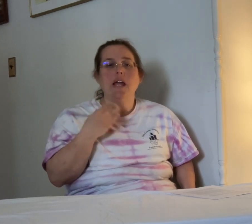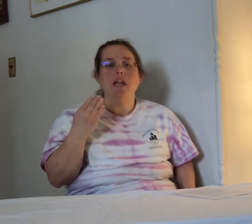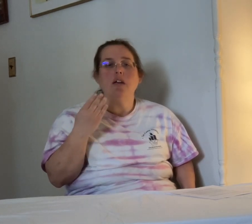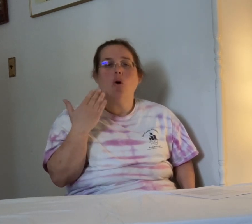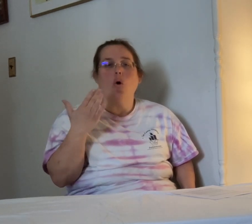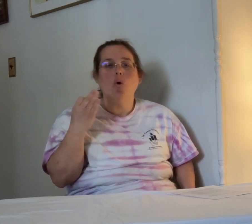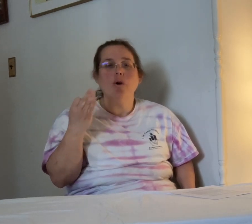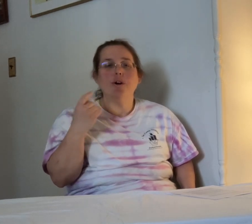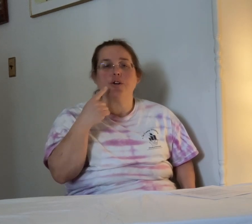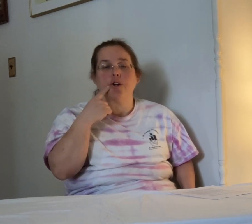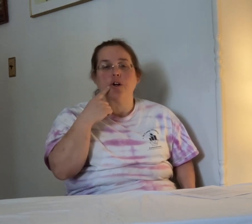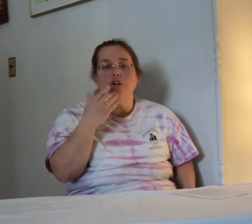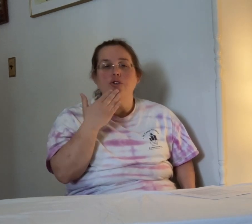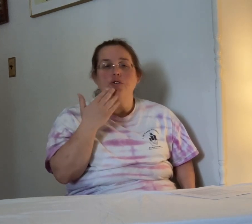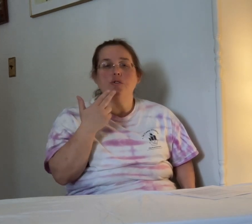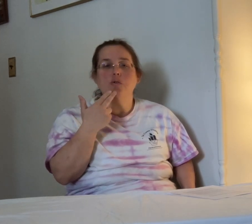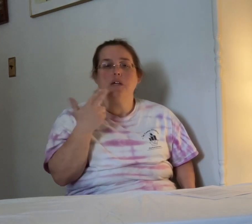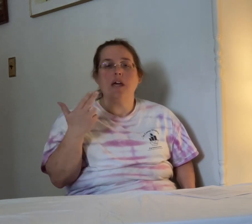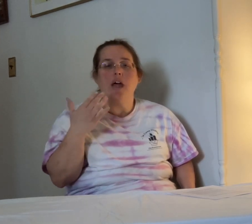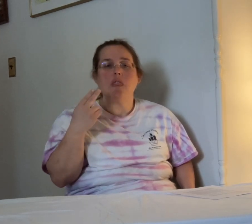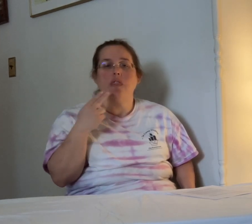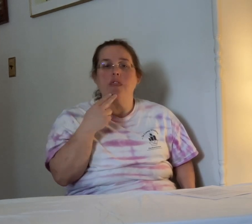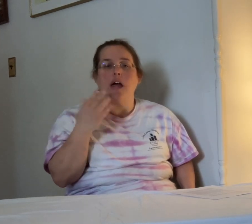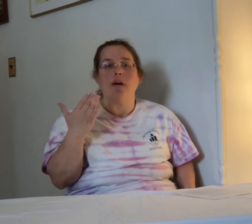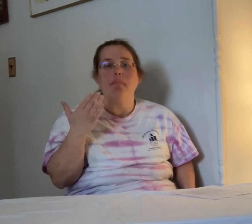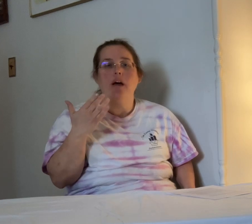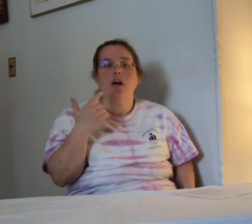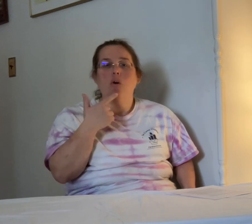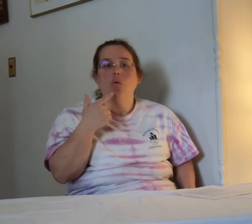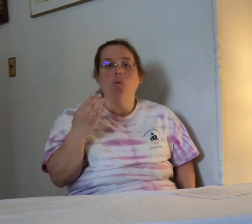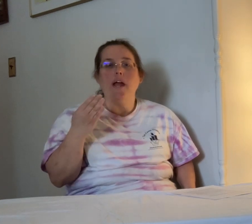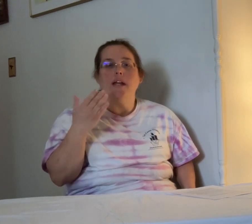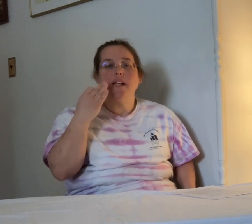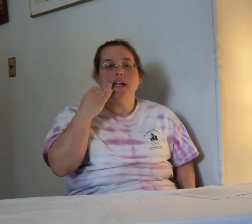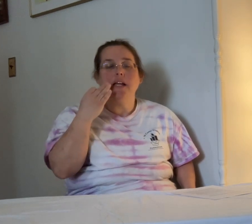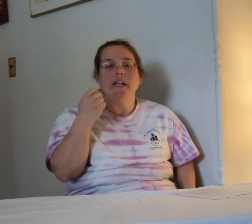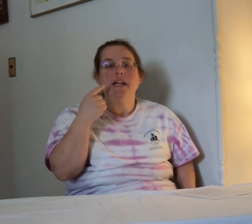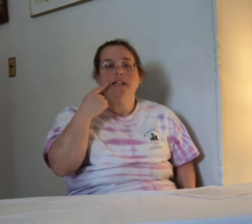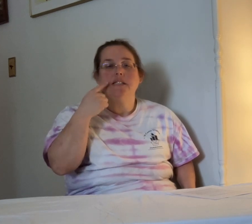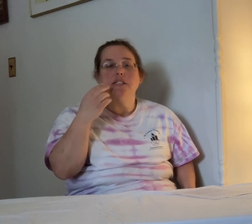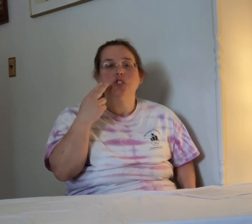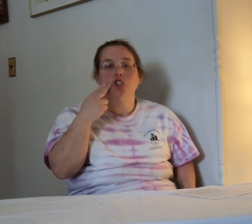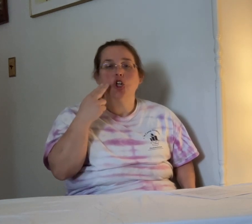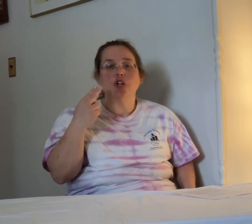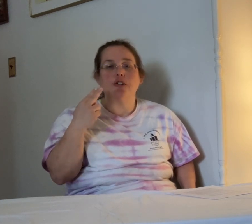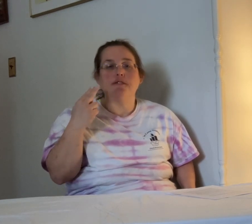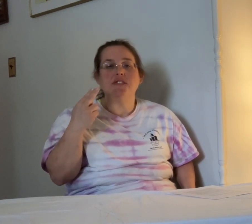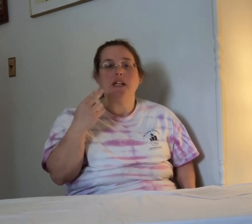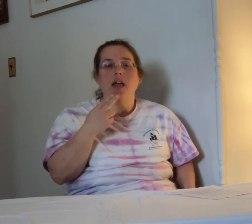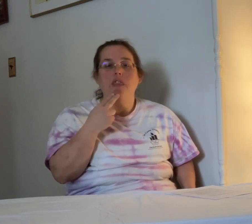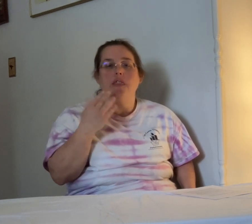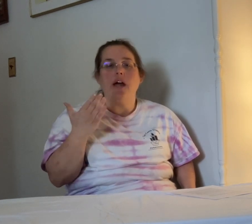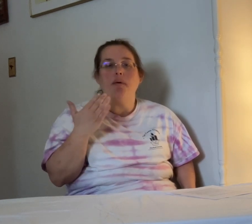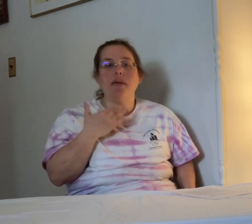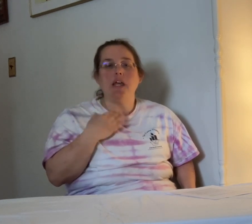in order to get them when he deserves them